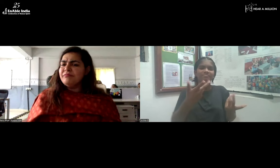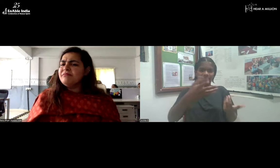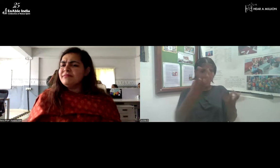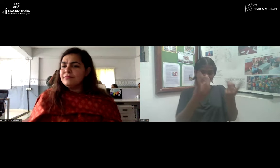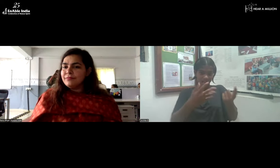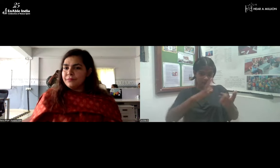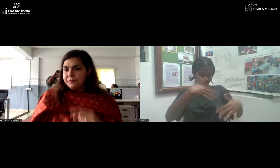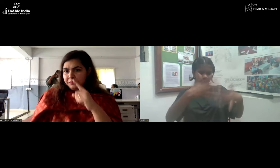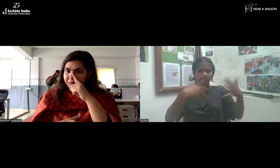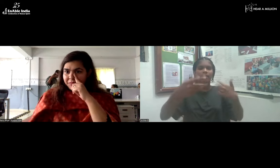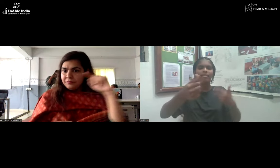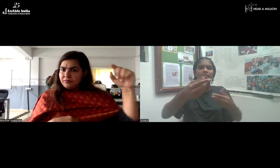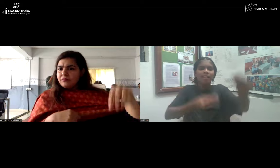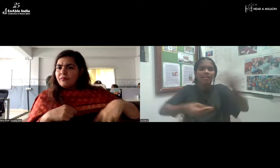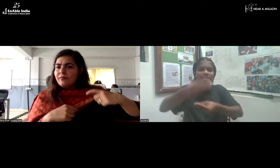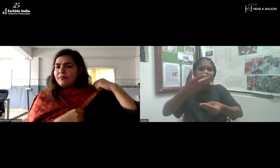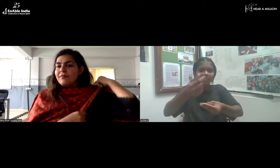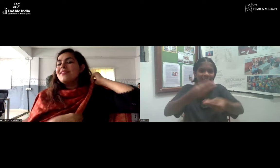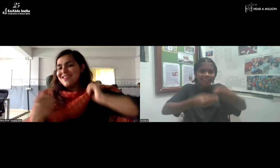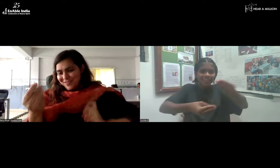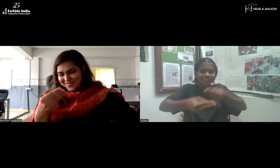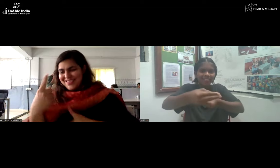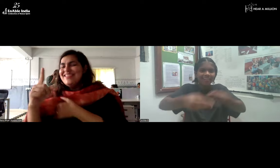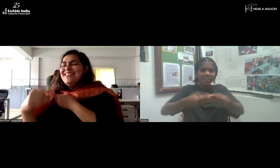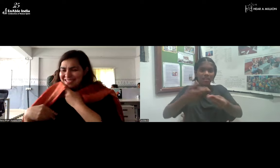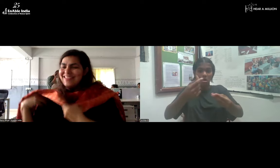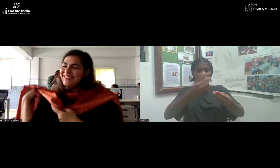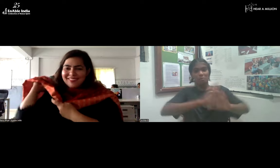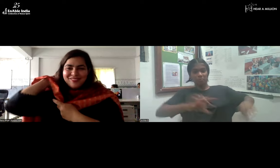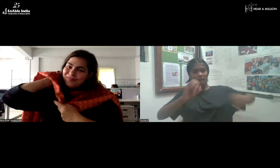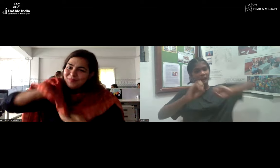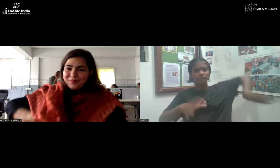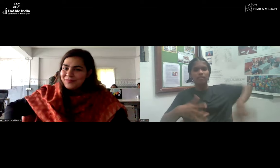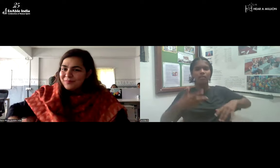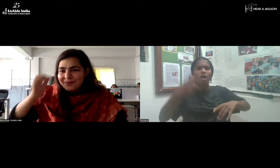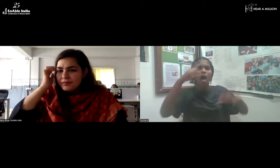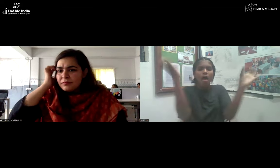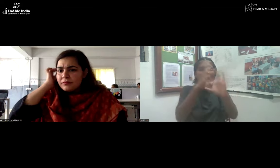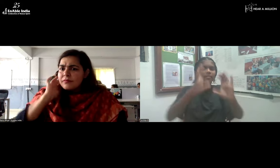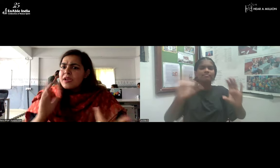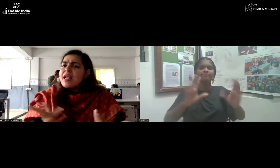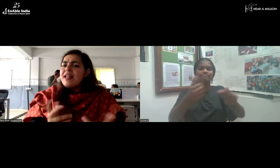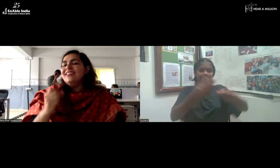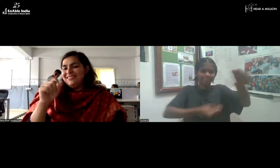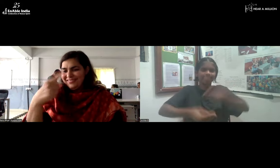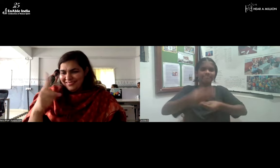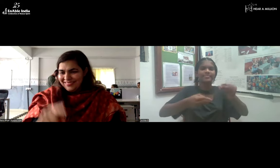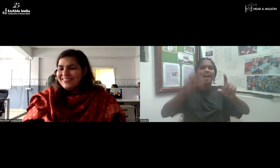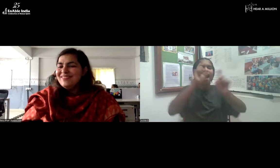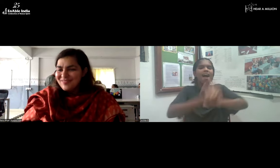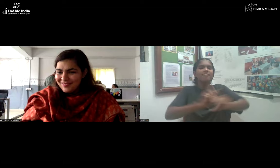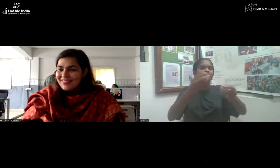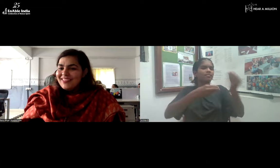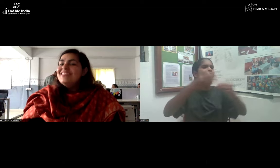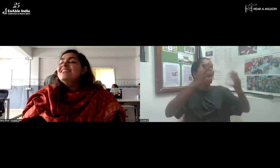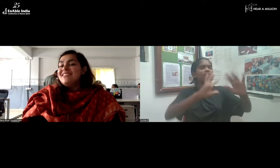Earlier, like my signing skills were really less. I would only just sign words, but I saw he encouraged me, he